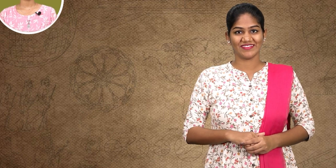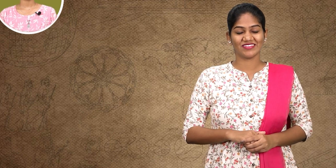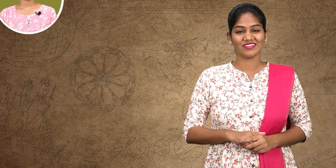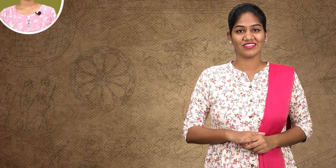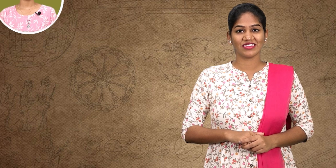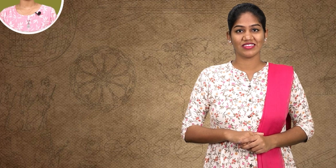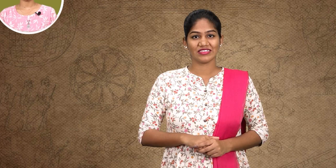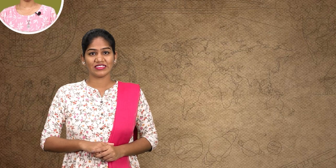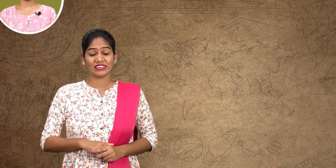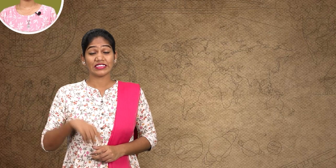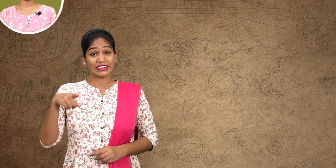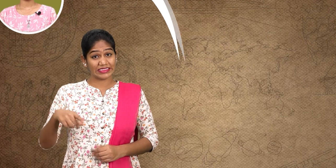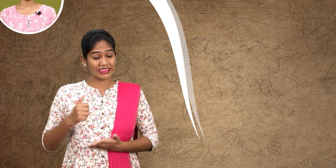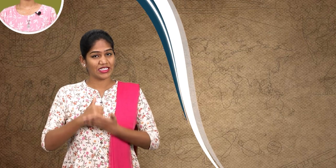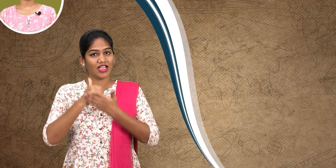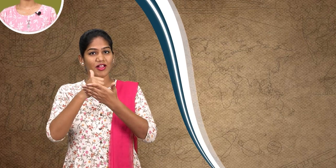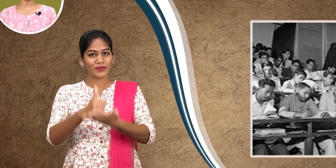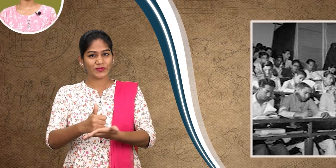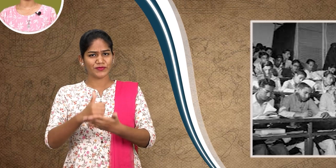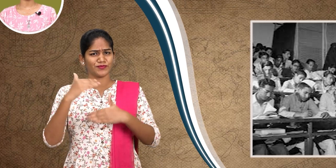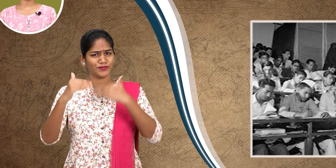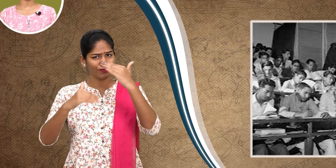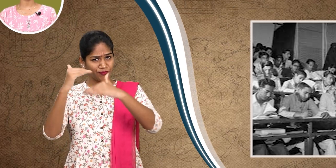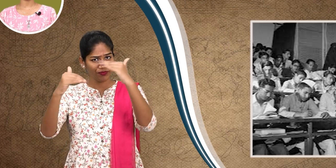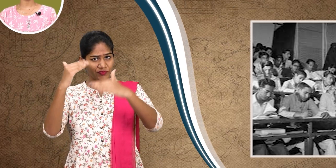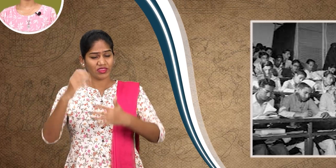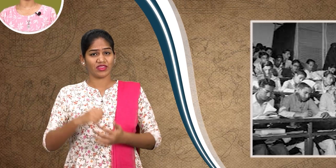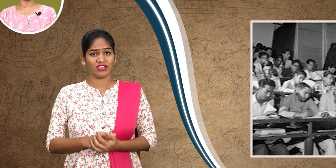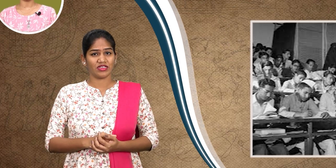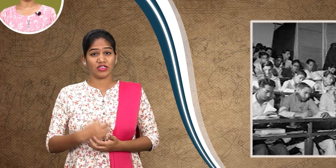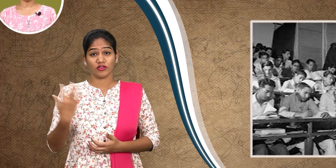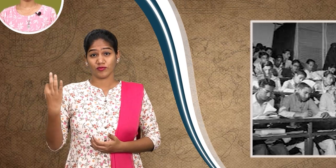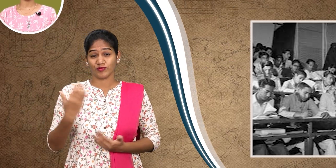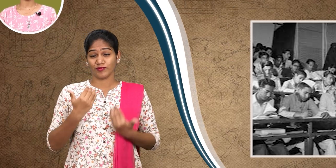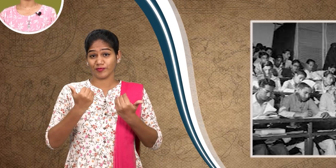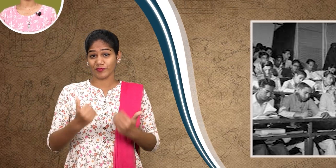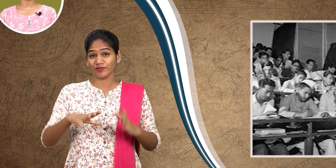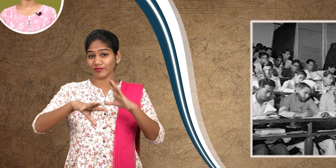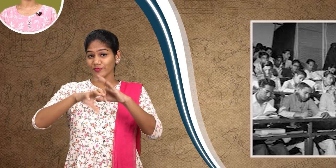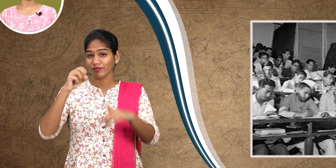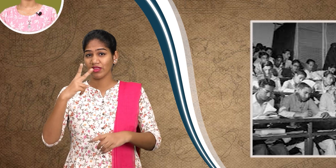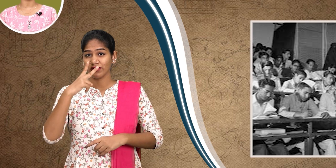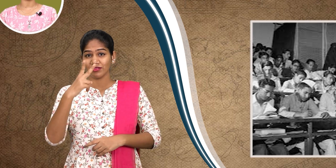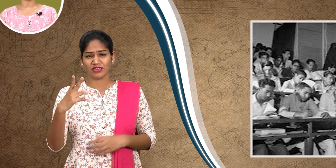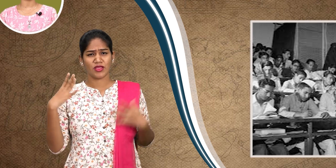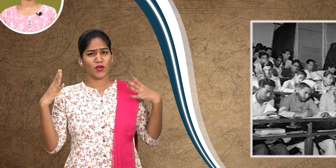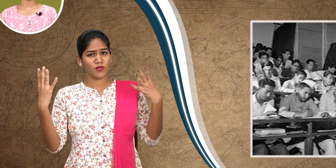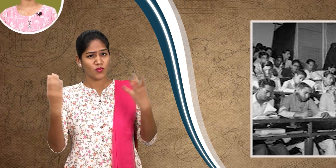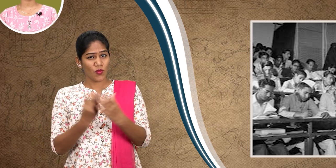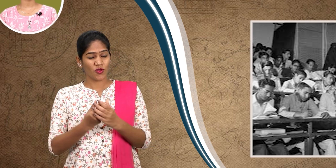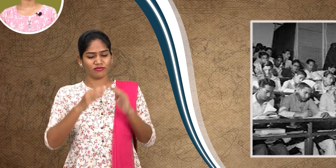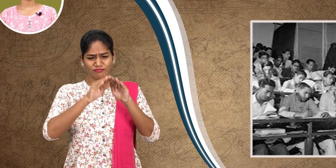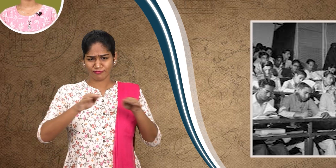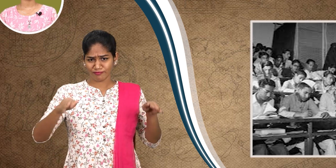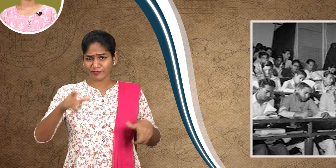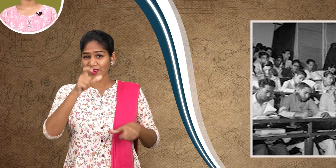It helped to develop a modern outlook among its students. Ahmed Khan's.